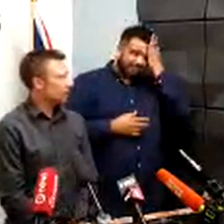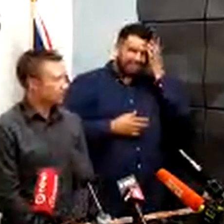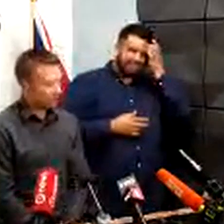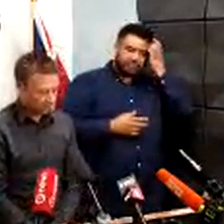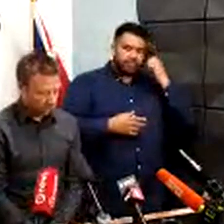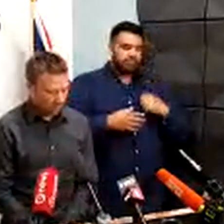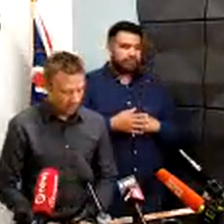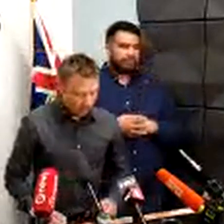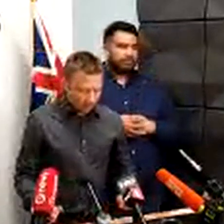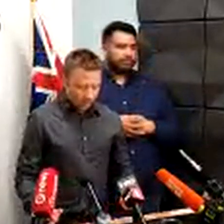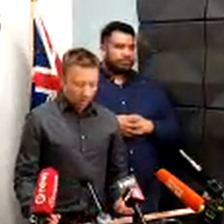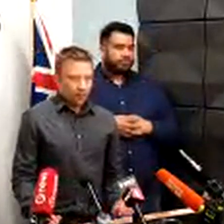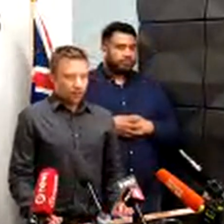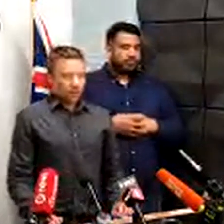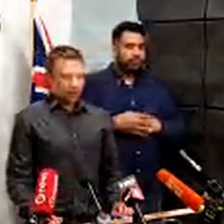Thanks.